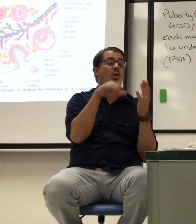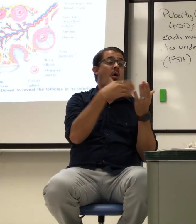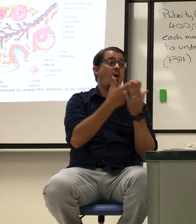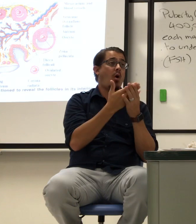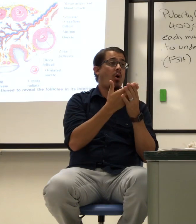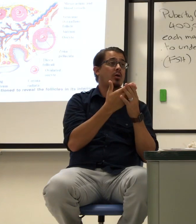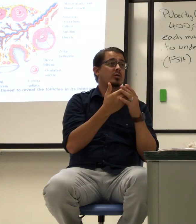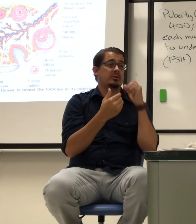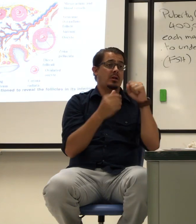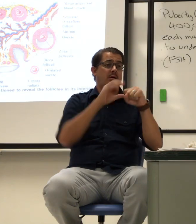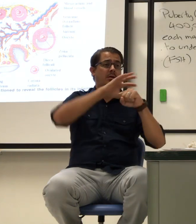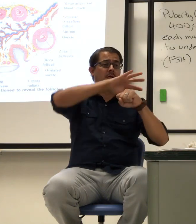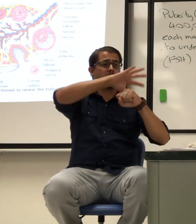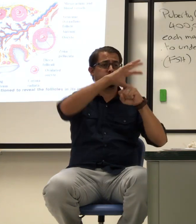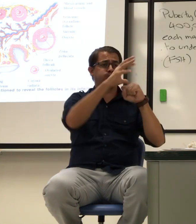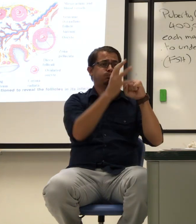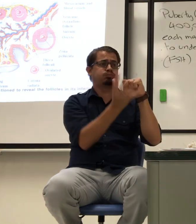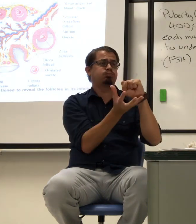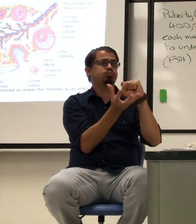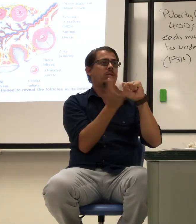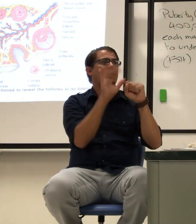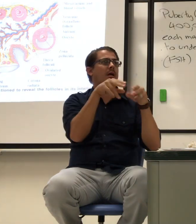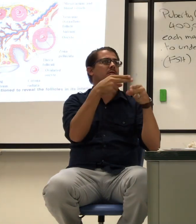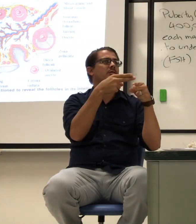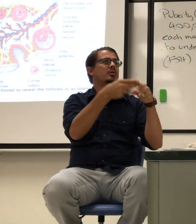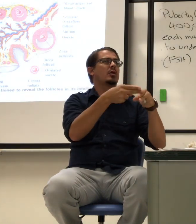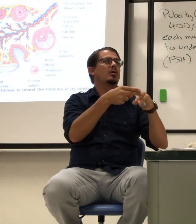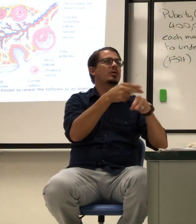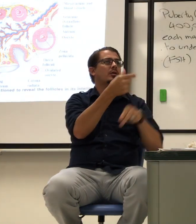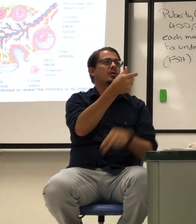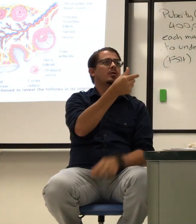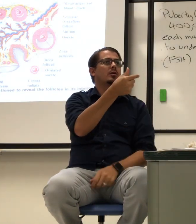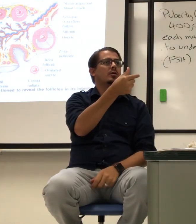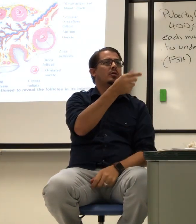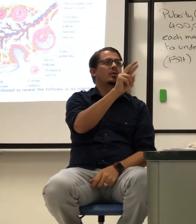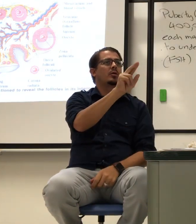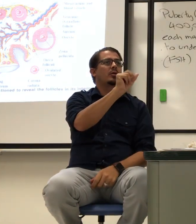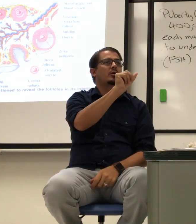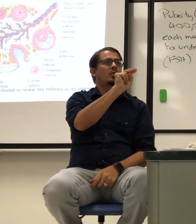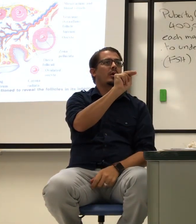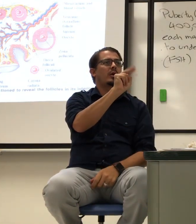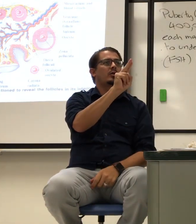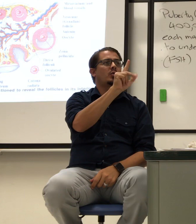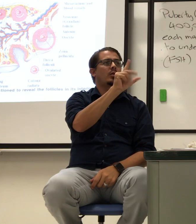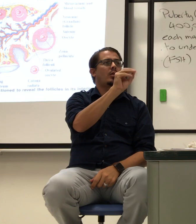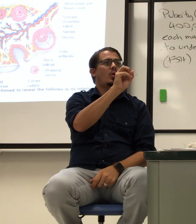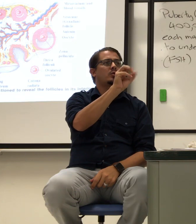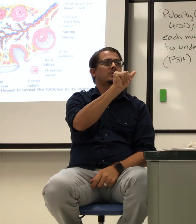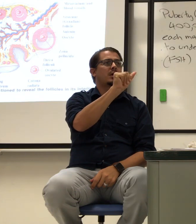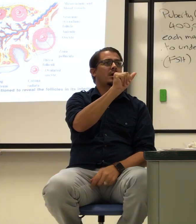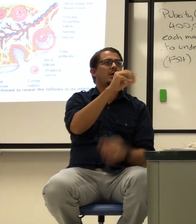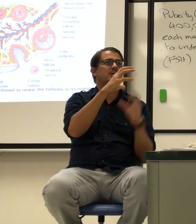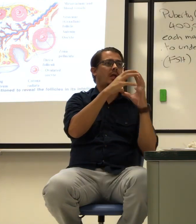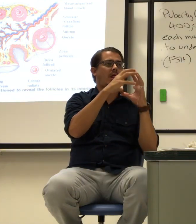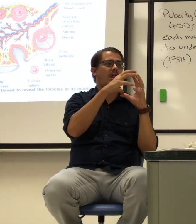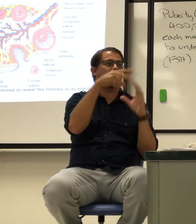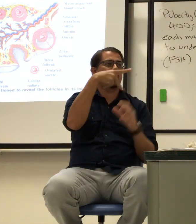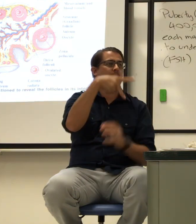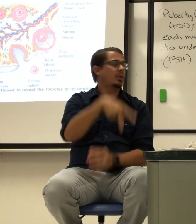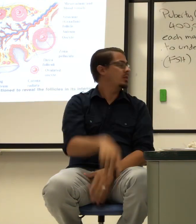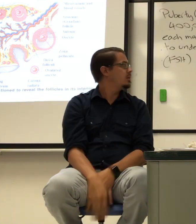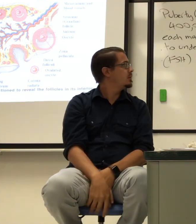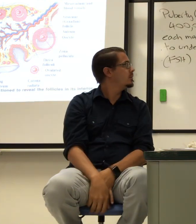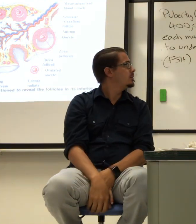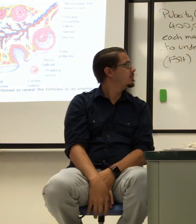that surround the one cell, the egg, are called granulosa cells. What I drew in purple.